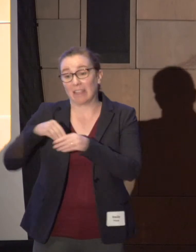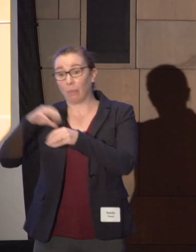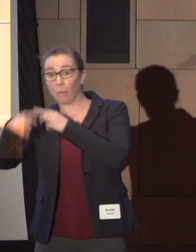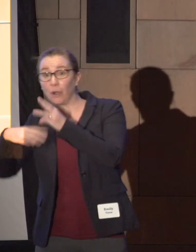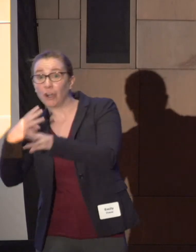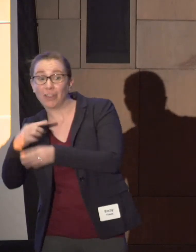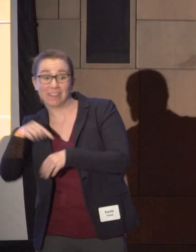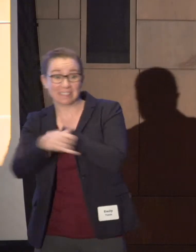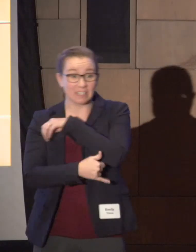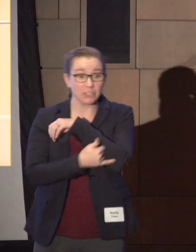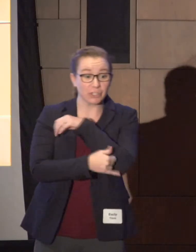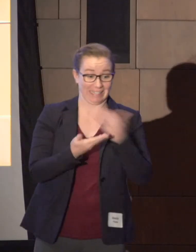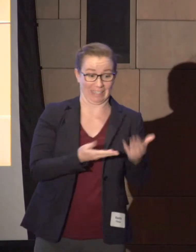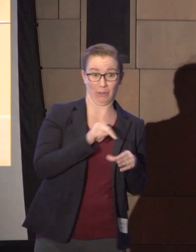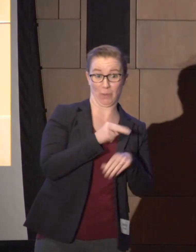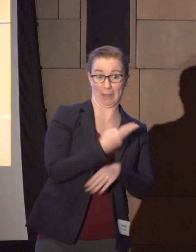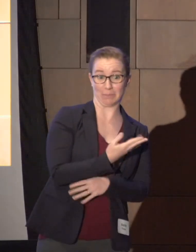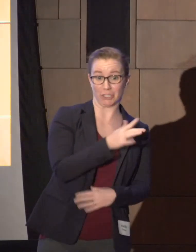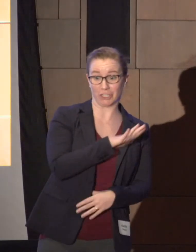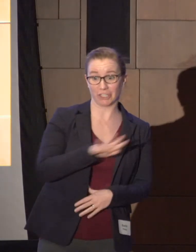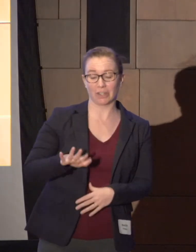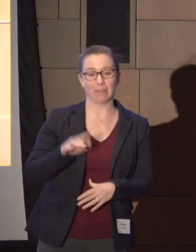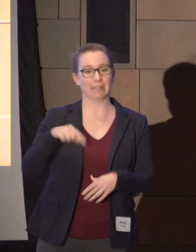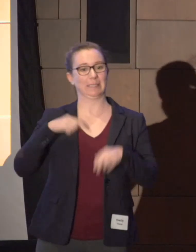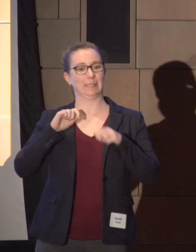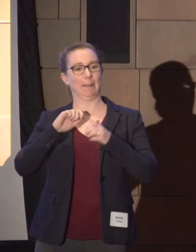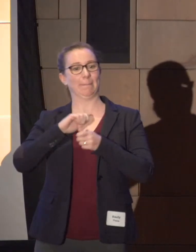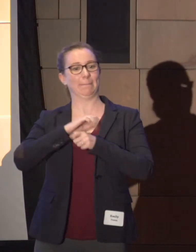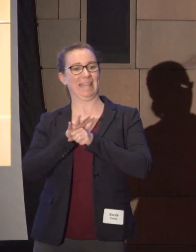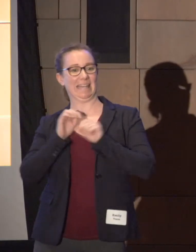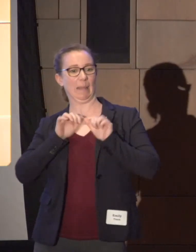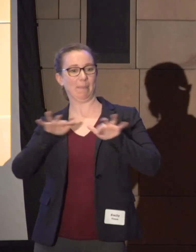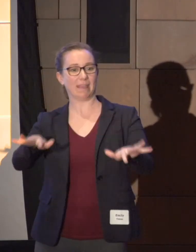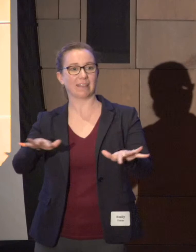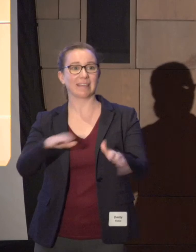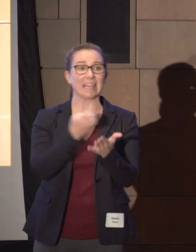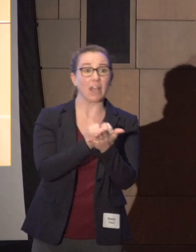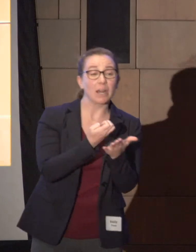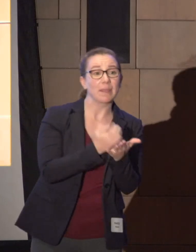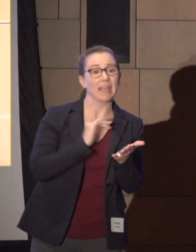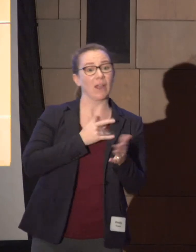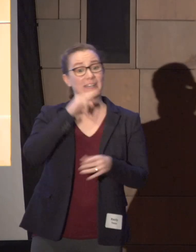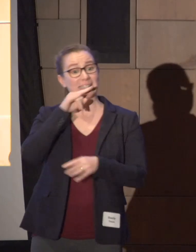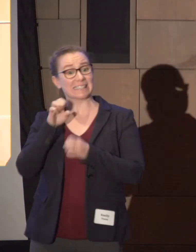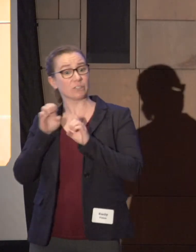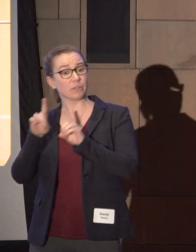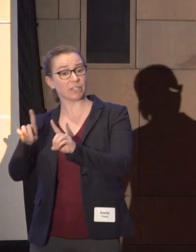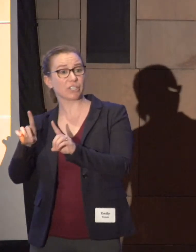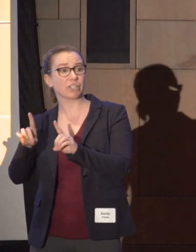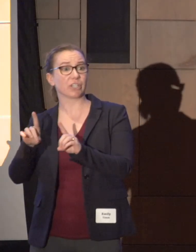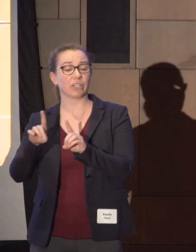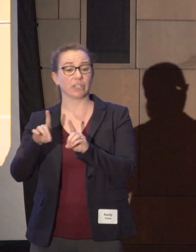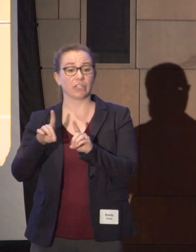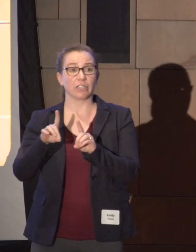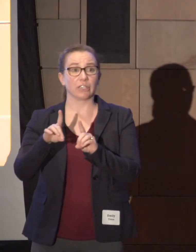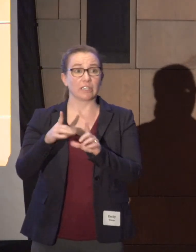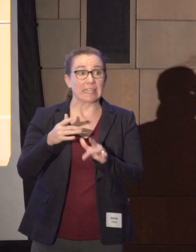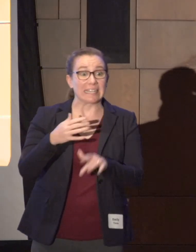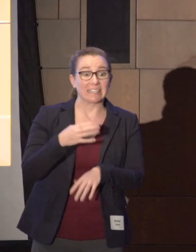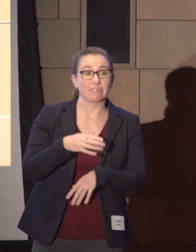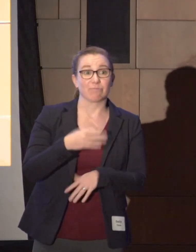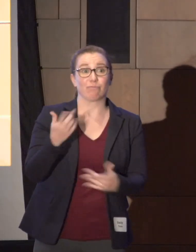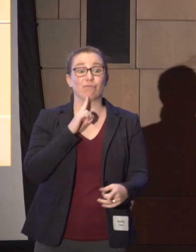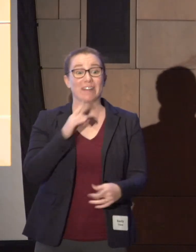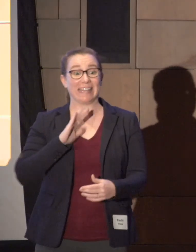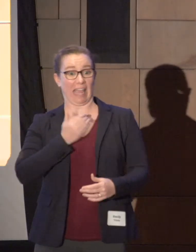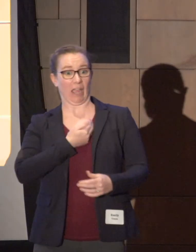our country, here in New Hampshire. The pandemic, the economy, our kids' educations, the state of, even the fate of